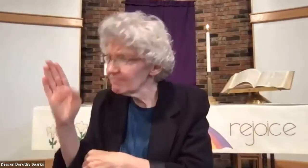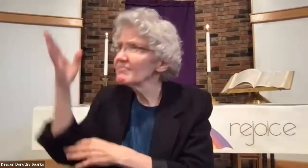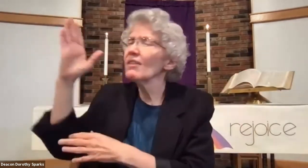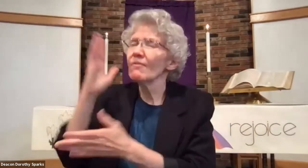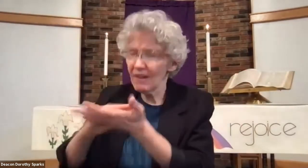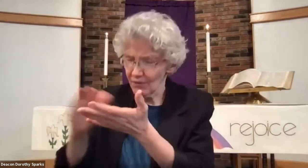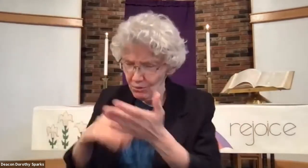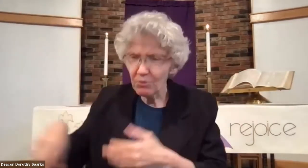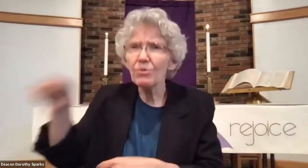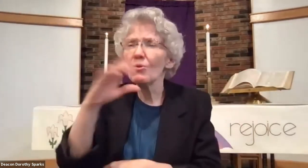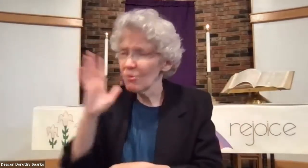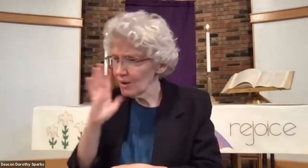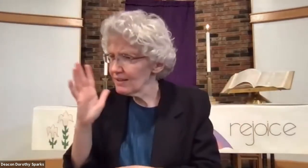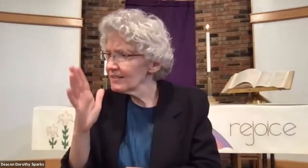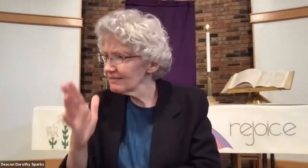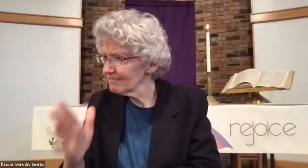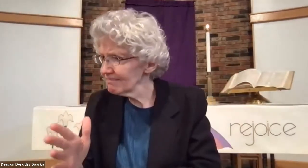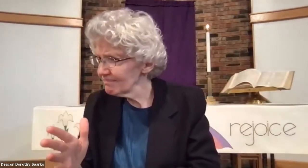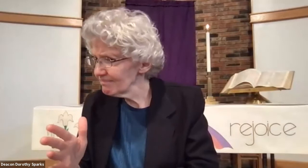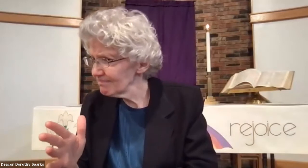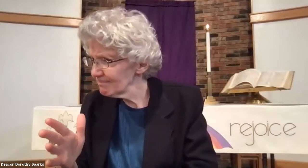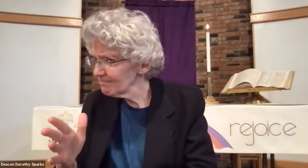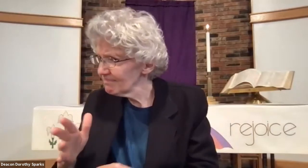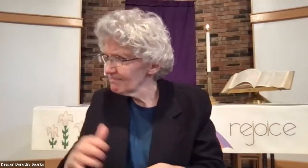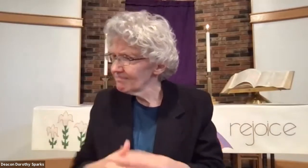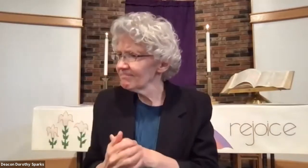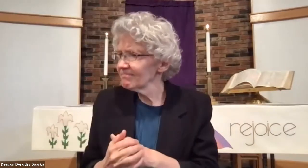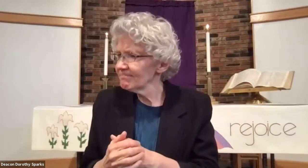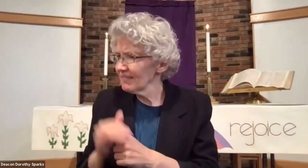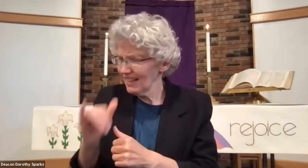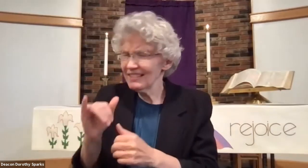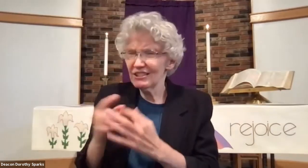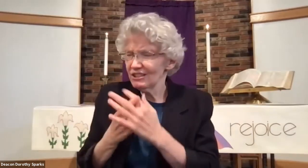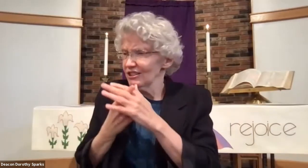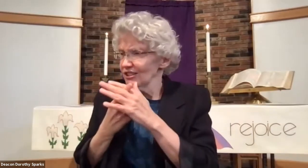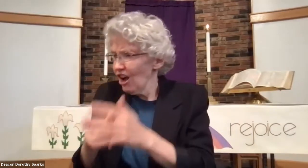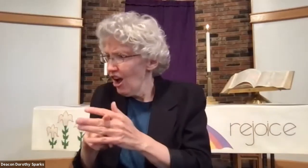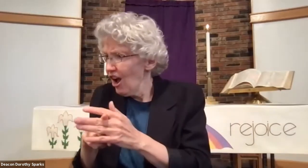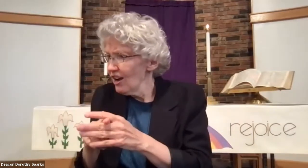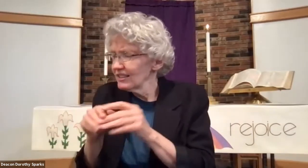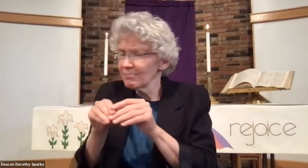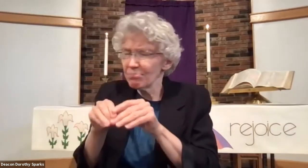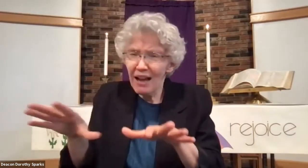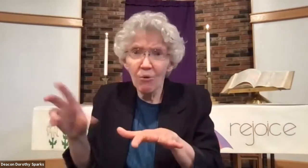So beginning in Jerusalem, you must tell everything that has happened.